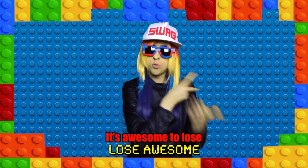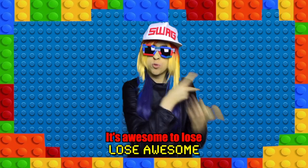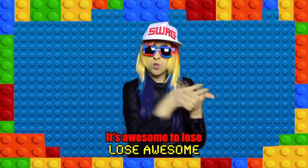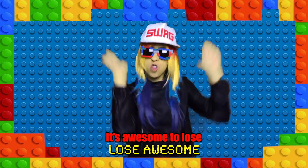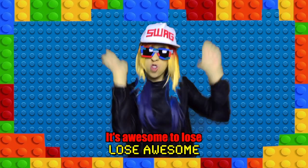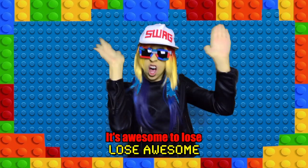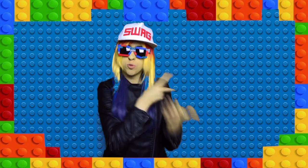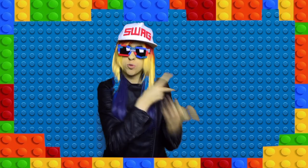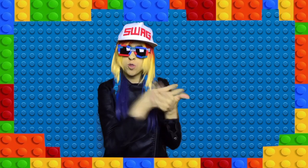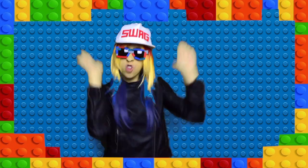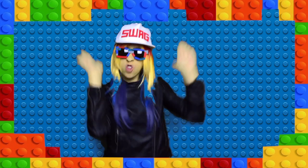it's awesome to lose